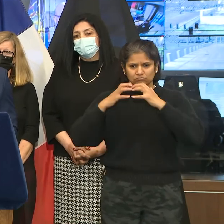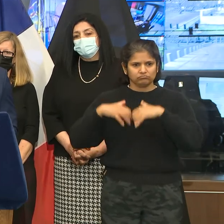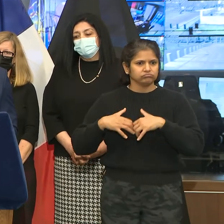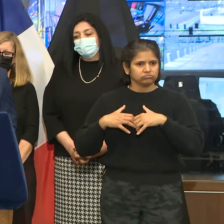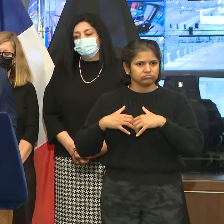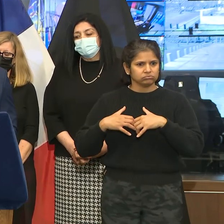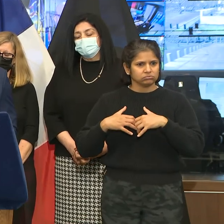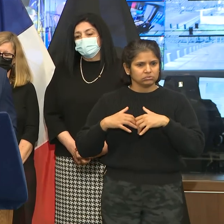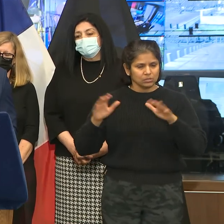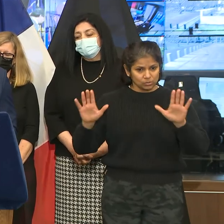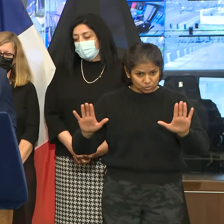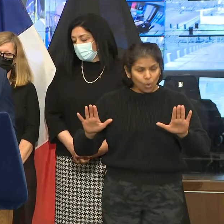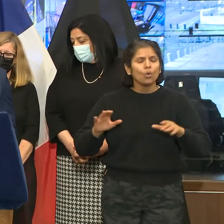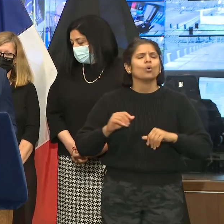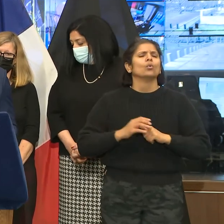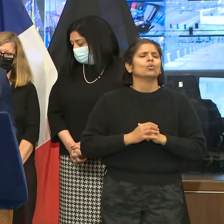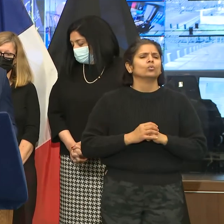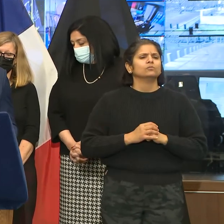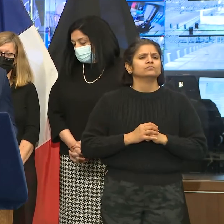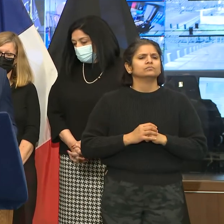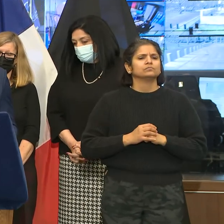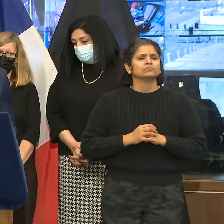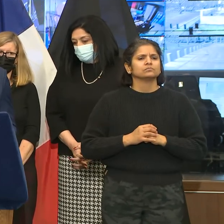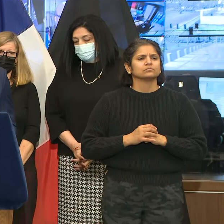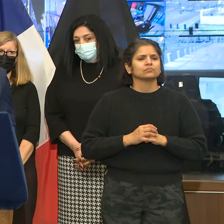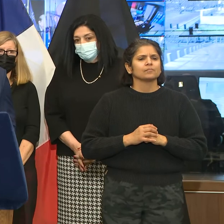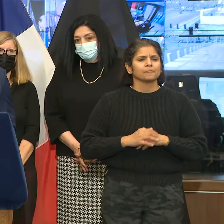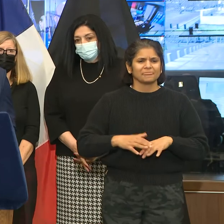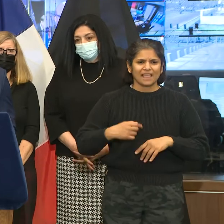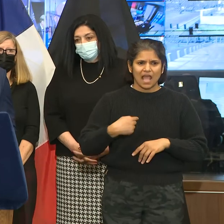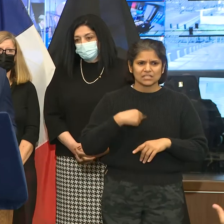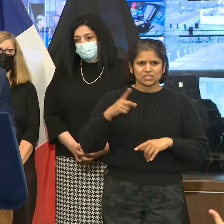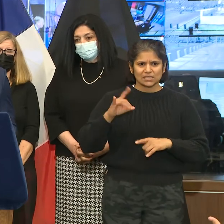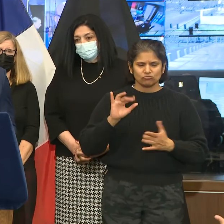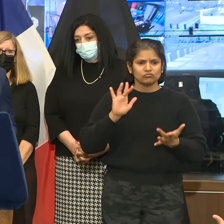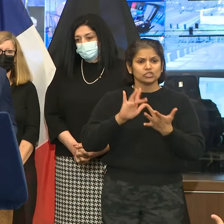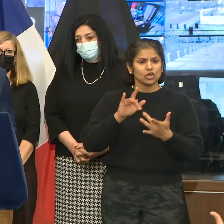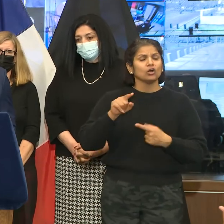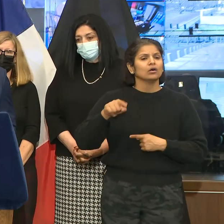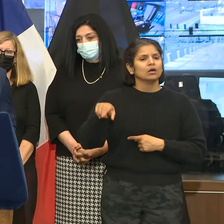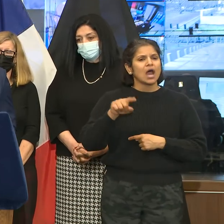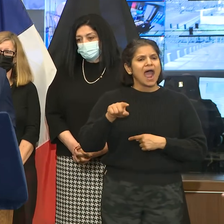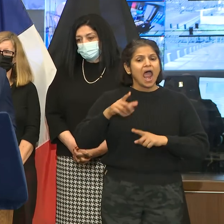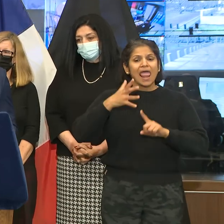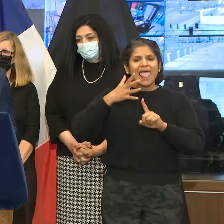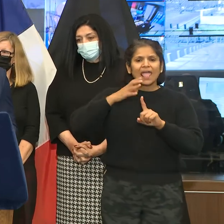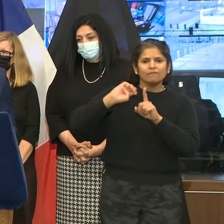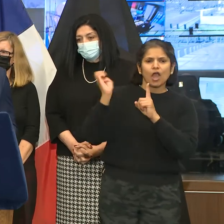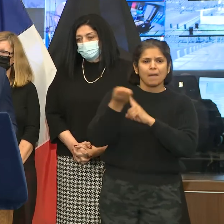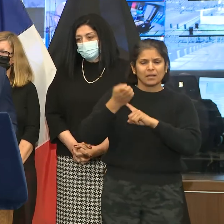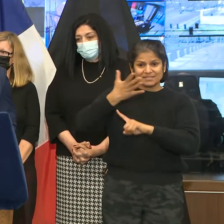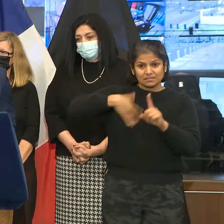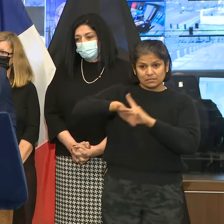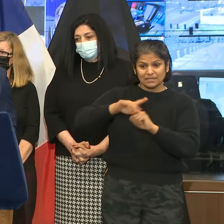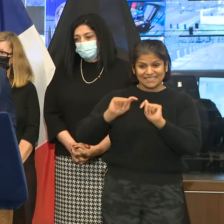were carrying it out, and I reached out to our environmental team and said, listen, we got to get a better job. We have to do it